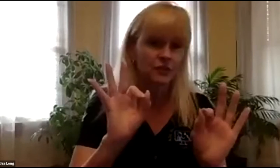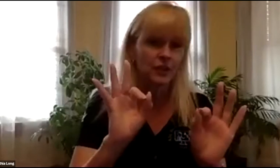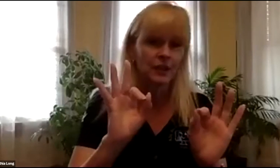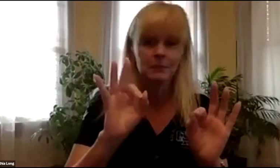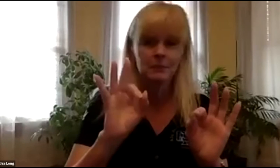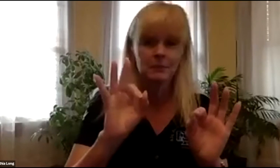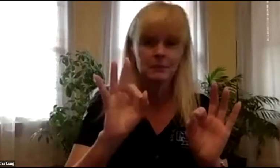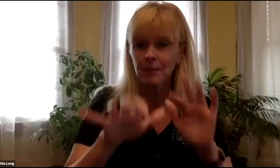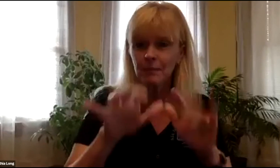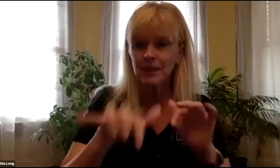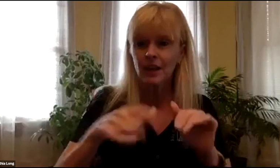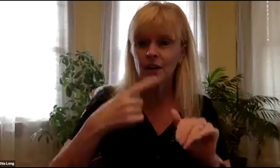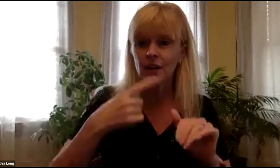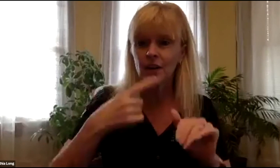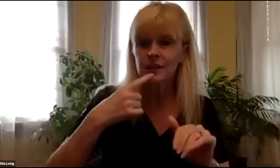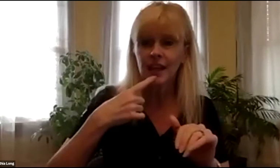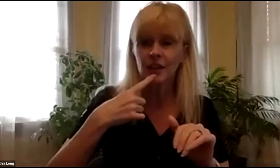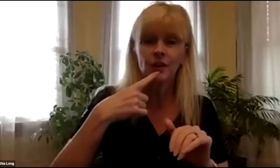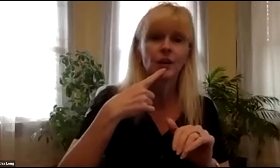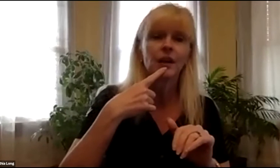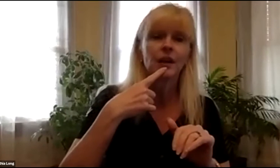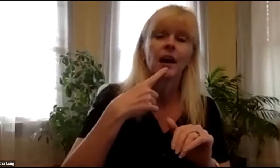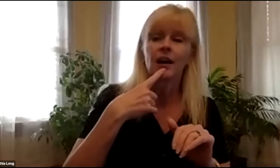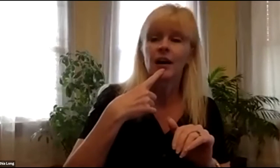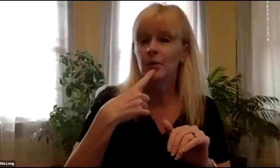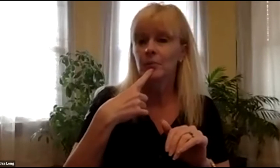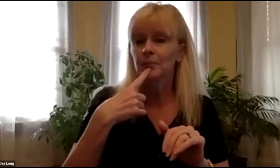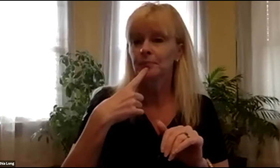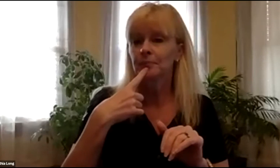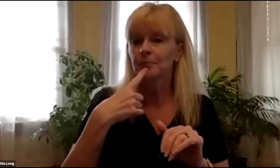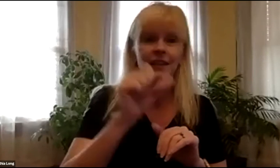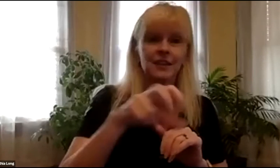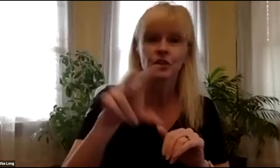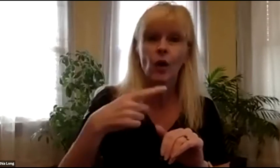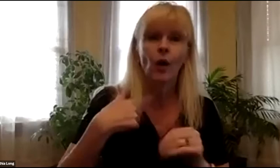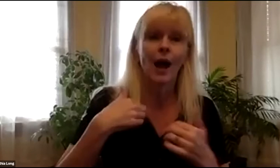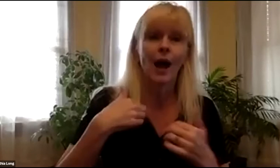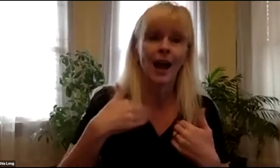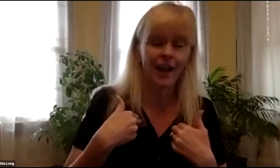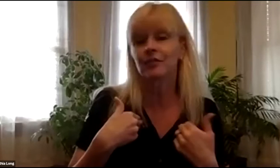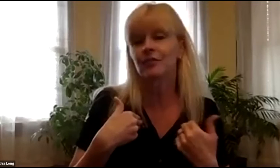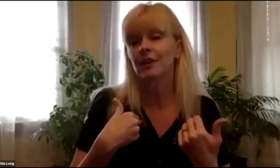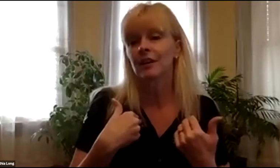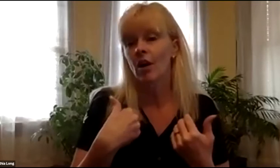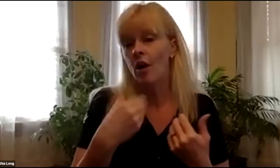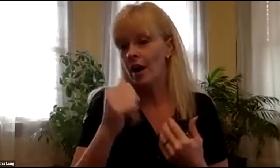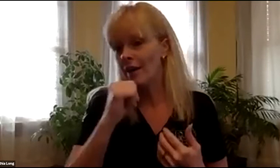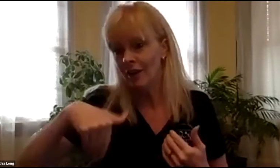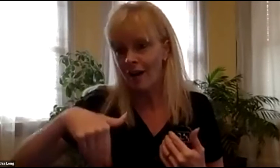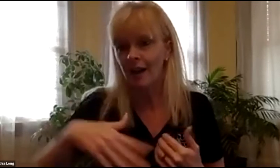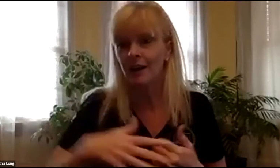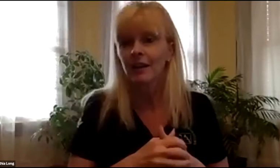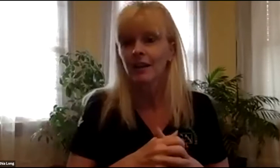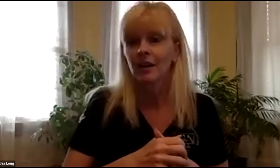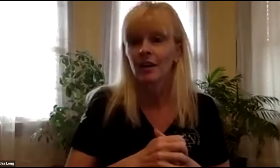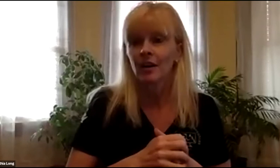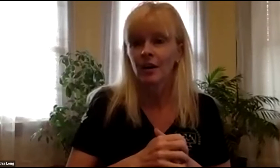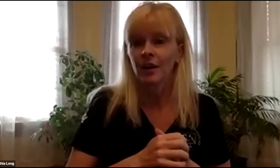It is free, but type in there, say either yes or no, I have or have